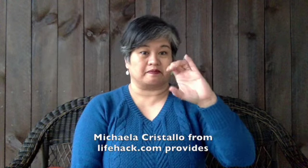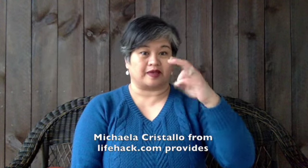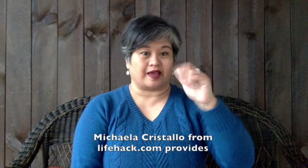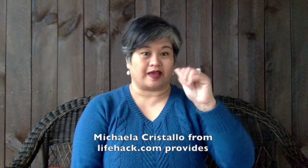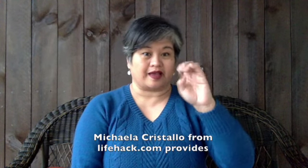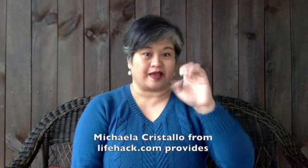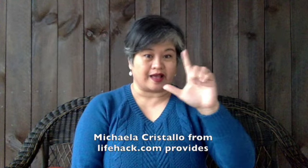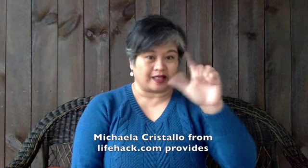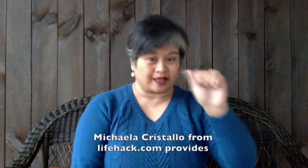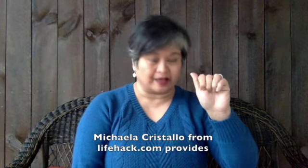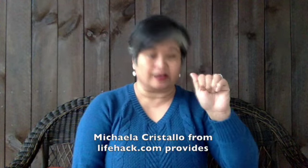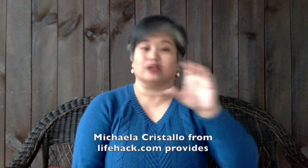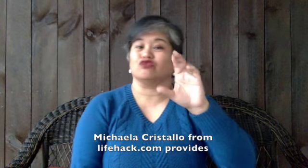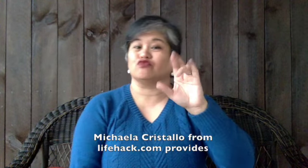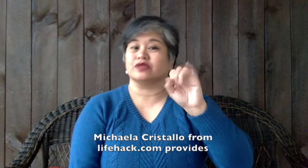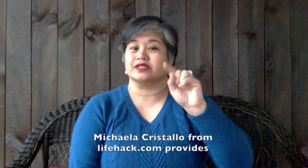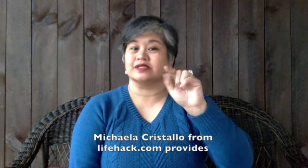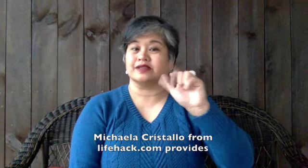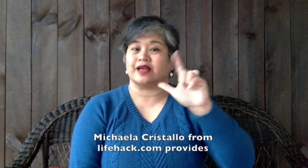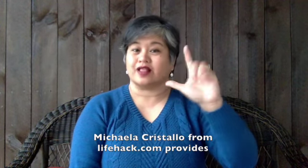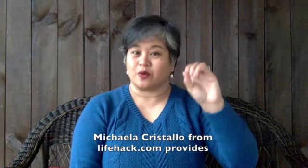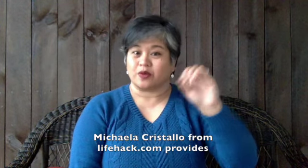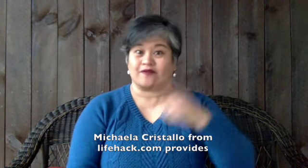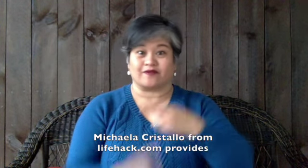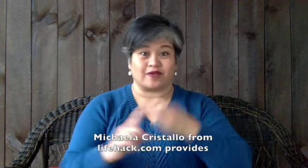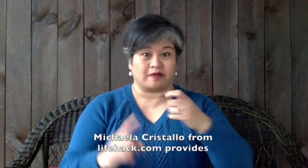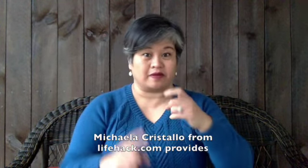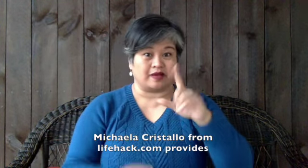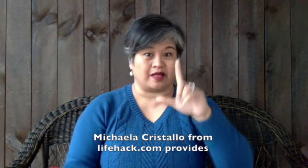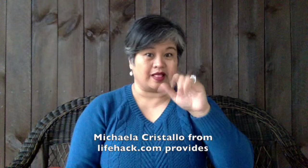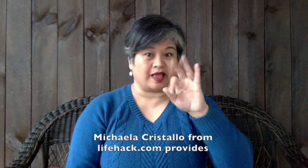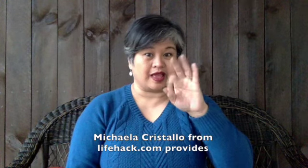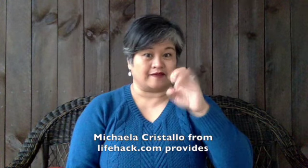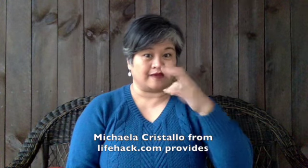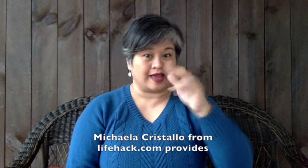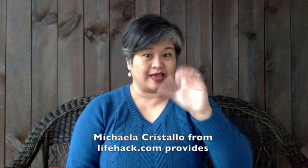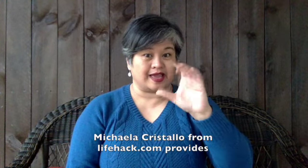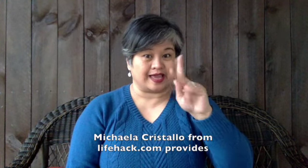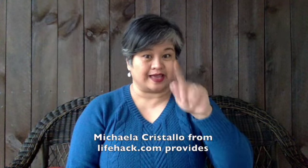After Castallo of Lifehack.com provides